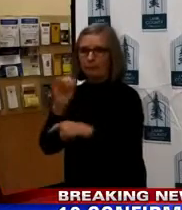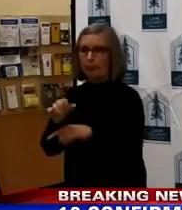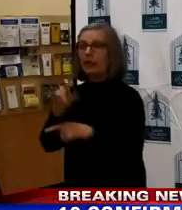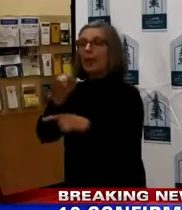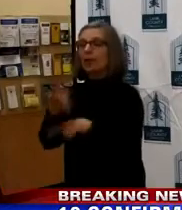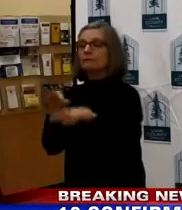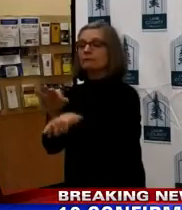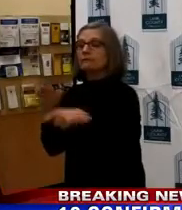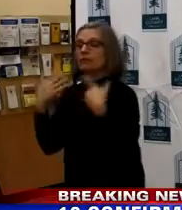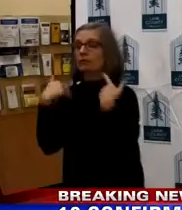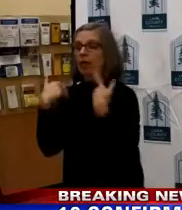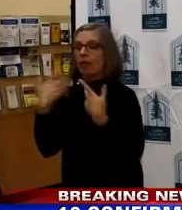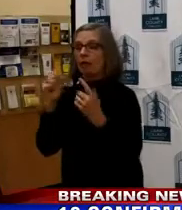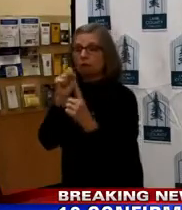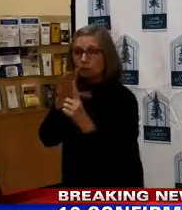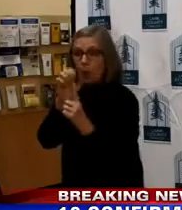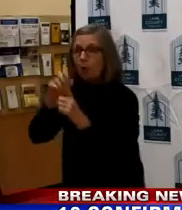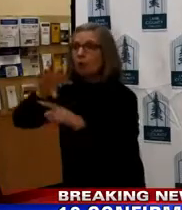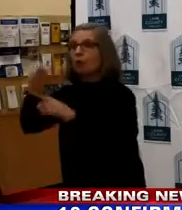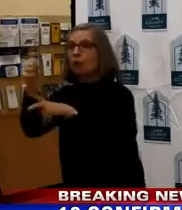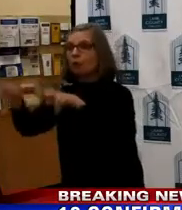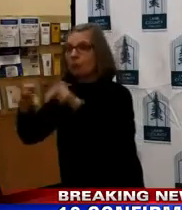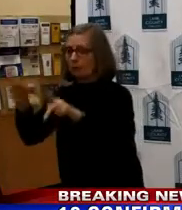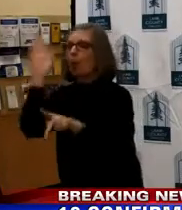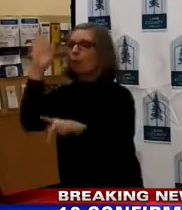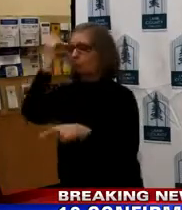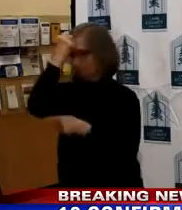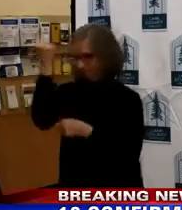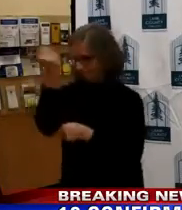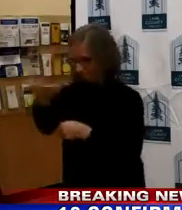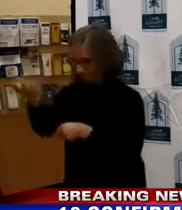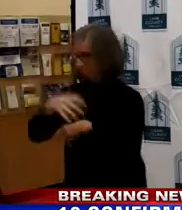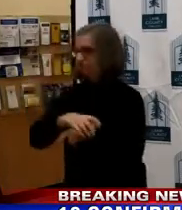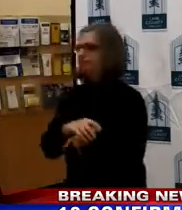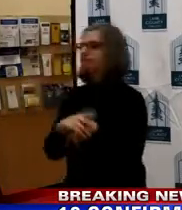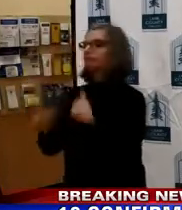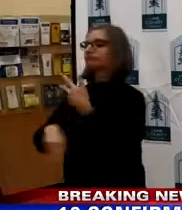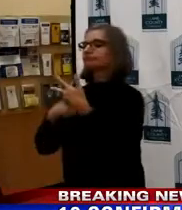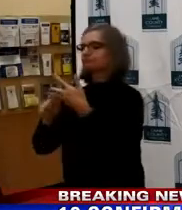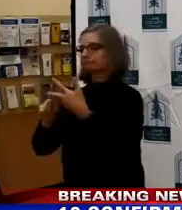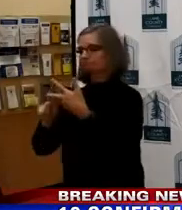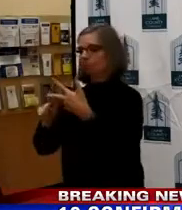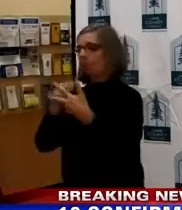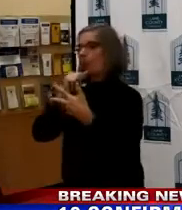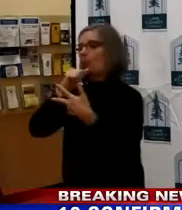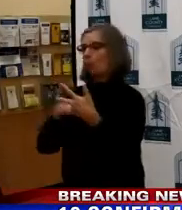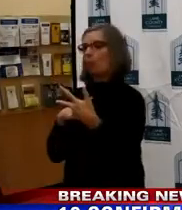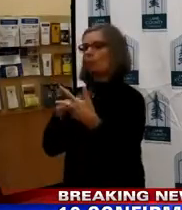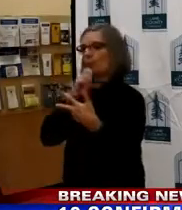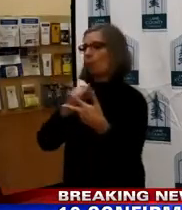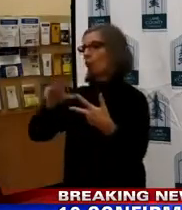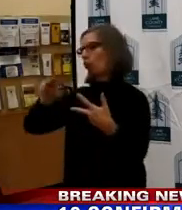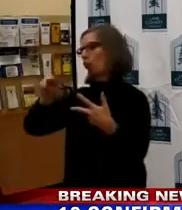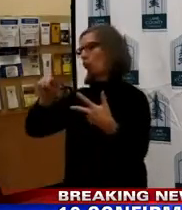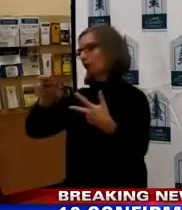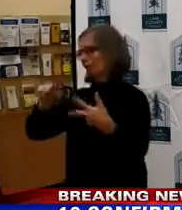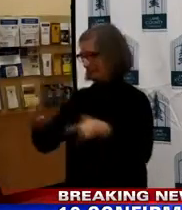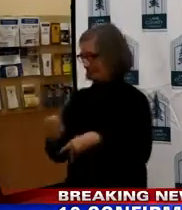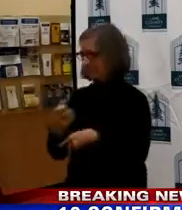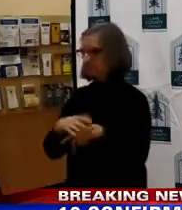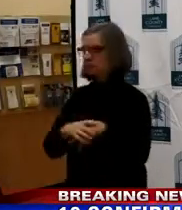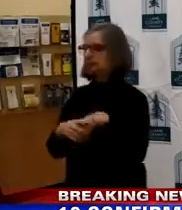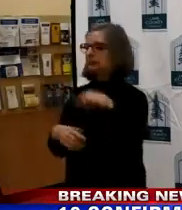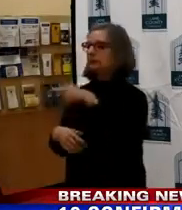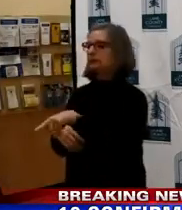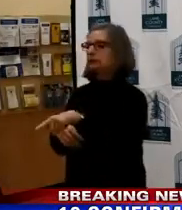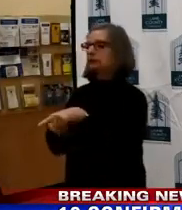will be announcing that as well. Our third case is a woman in her 30s. Her initial symptoms started on the 16th of